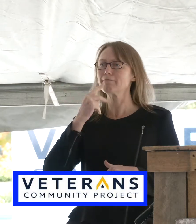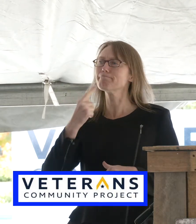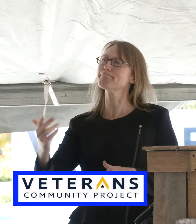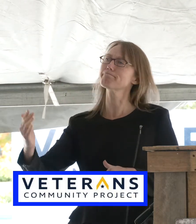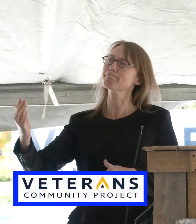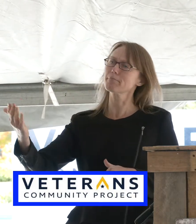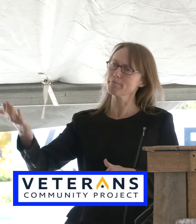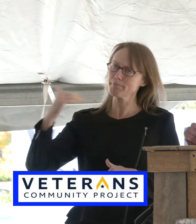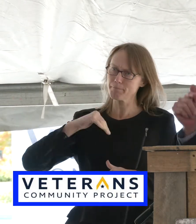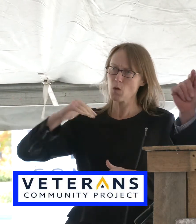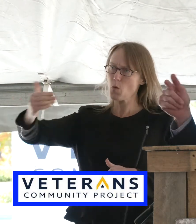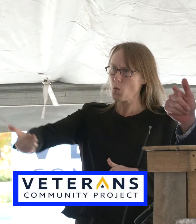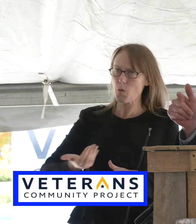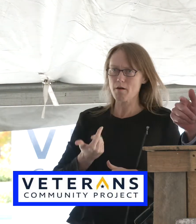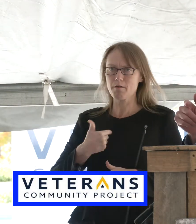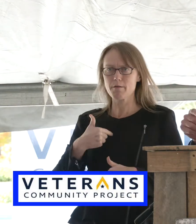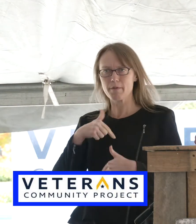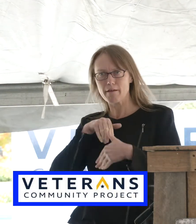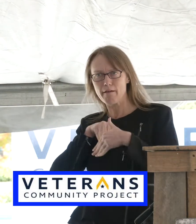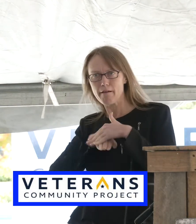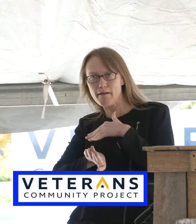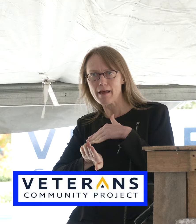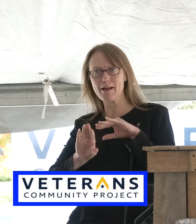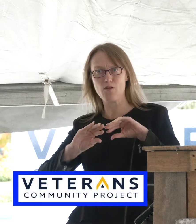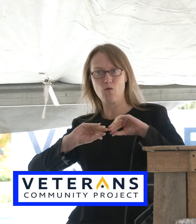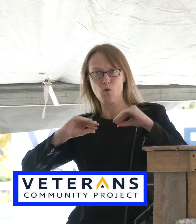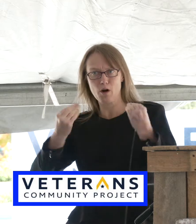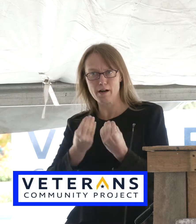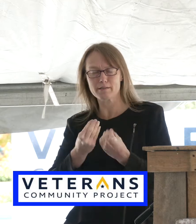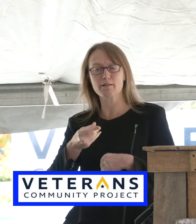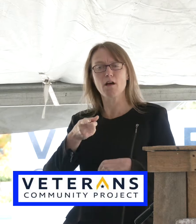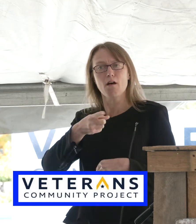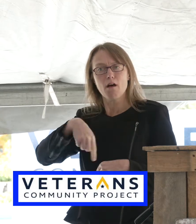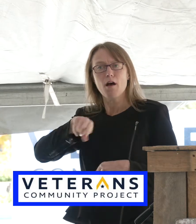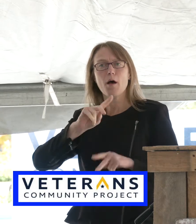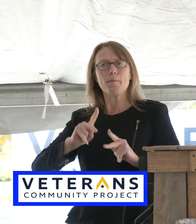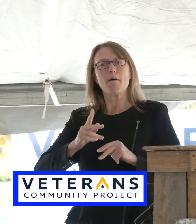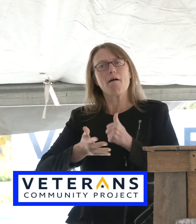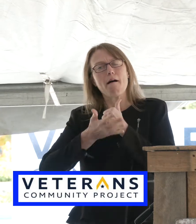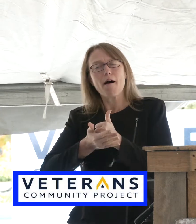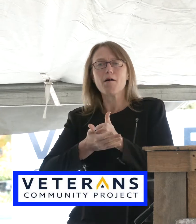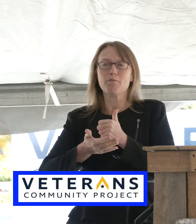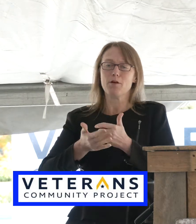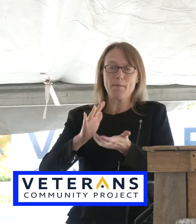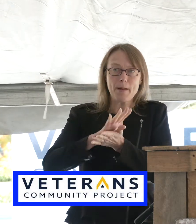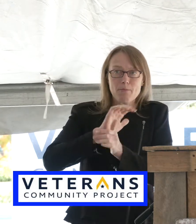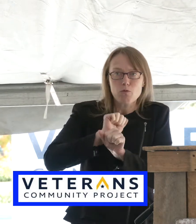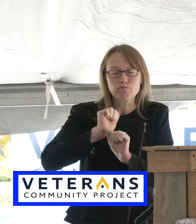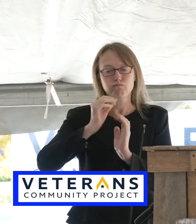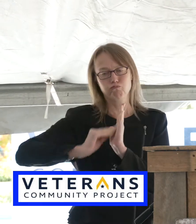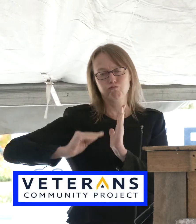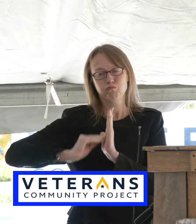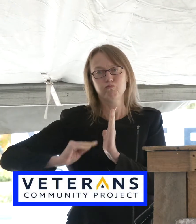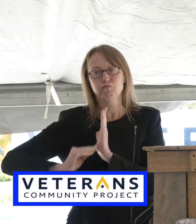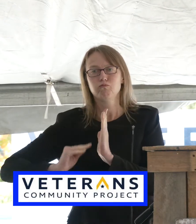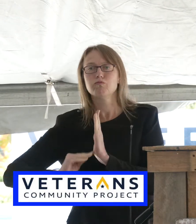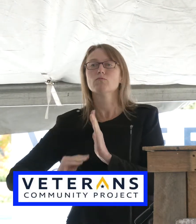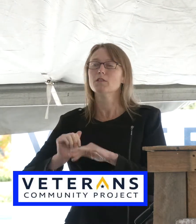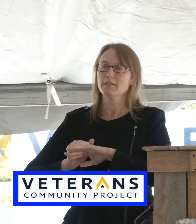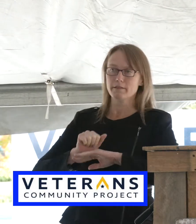veterans before me. They expedited my paperwork. They handled everything that I needed. And a week later, I was in weekly therapy at the